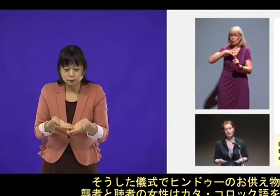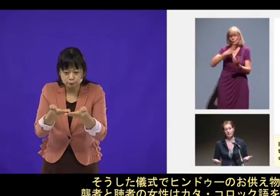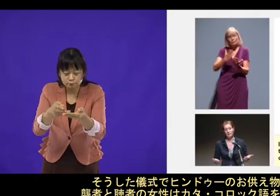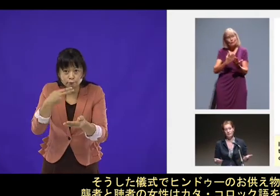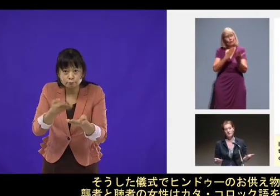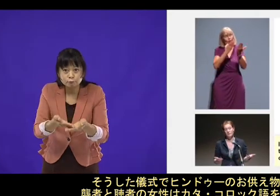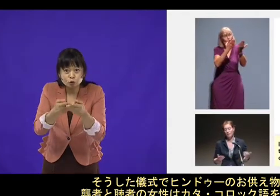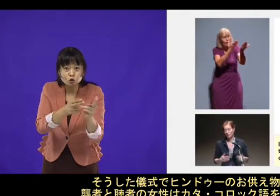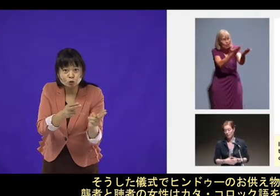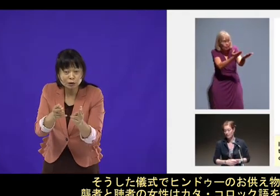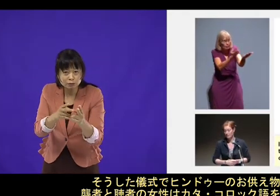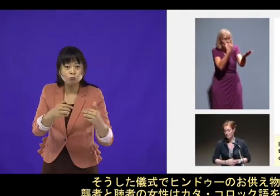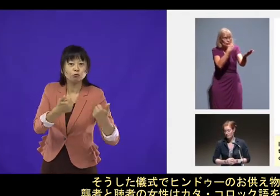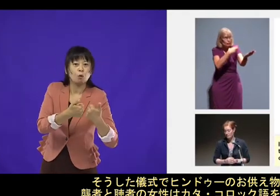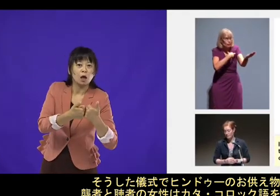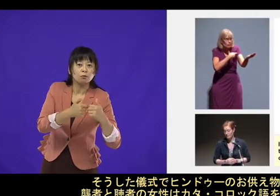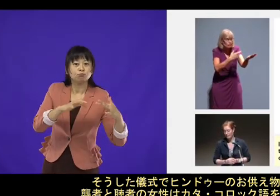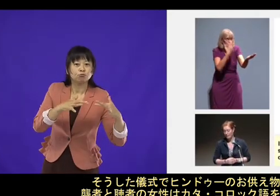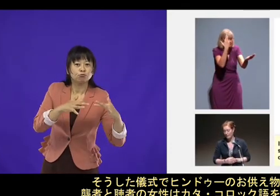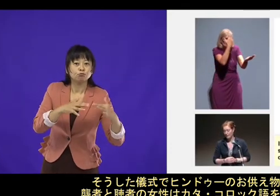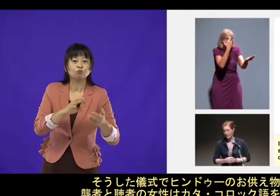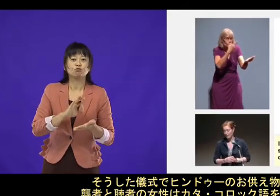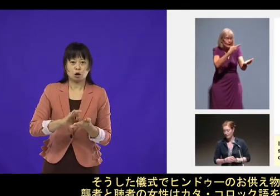these ceremonies.